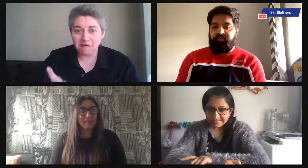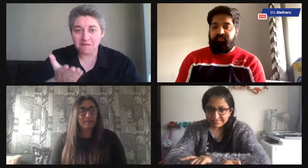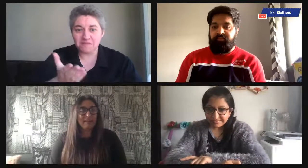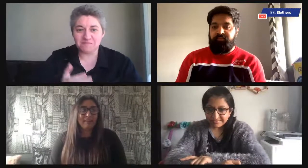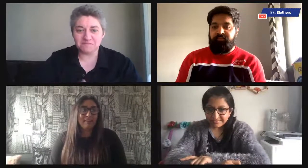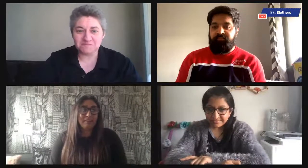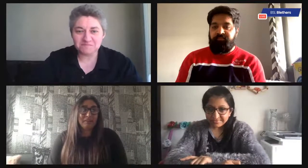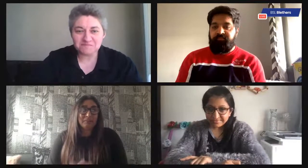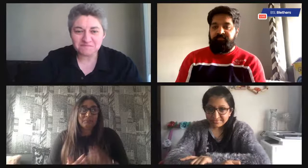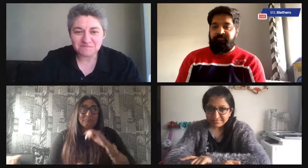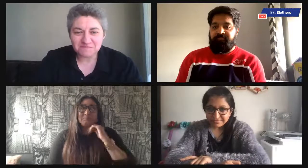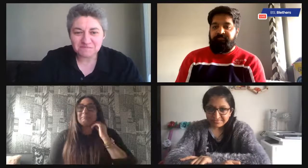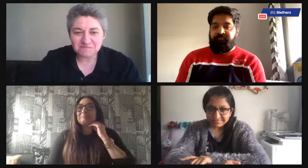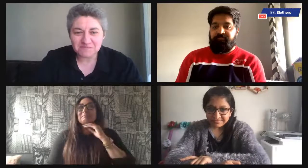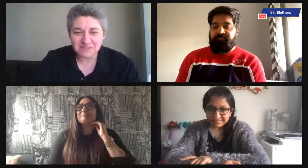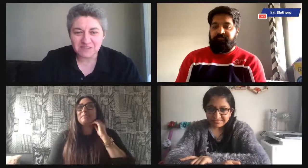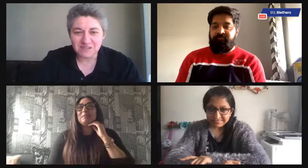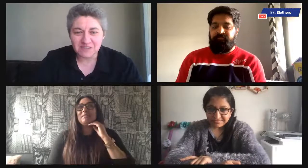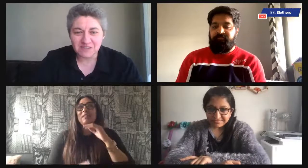Anything?